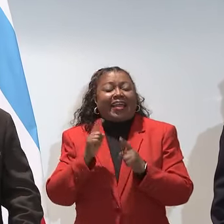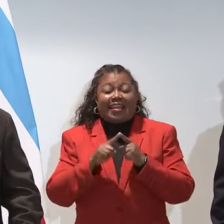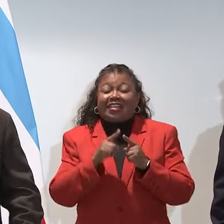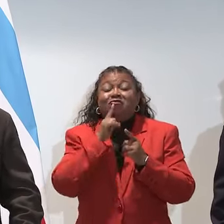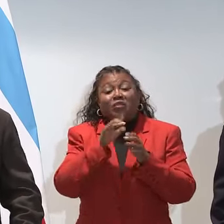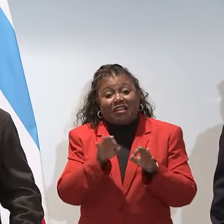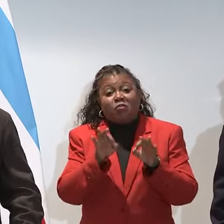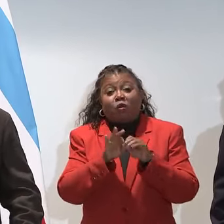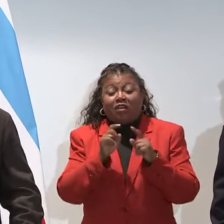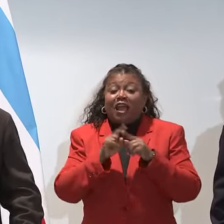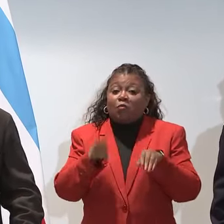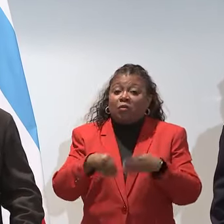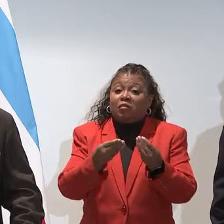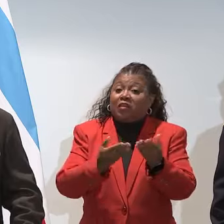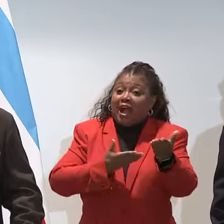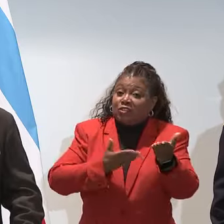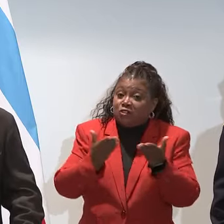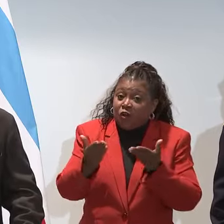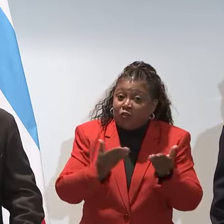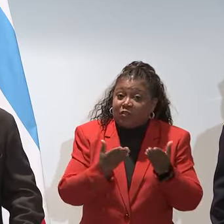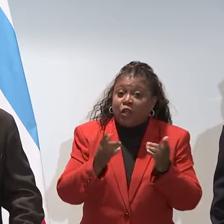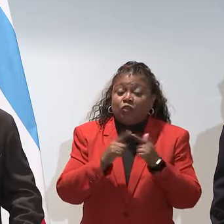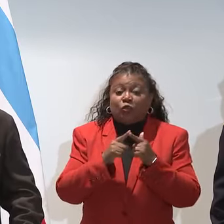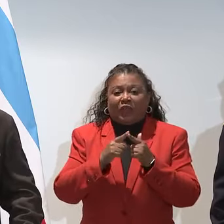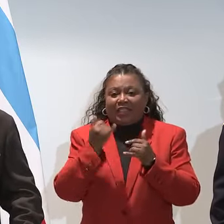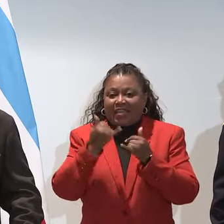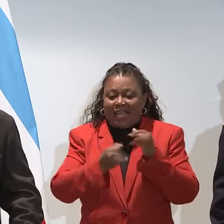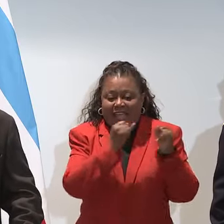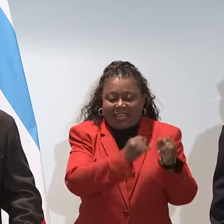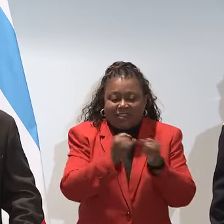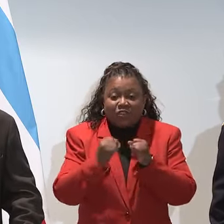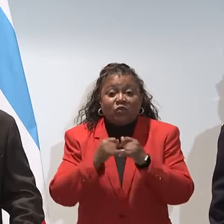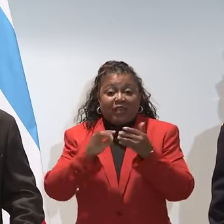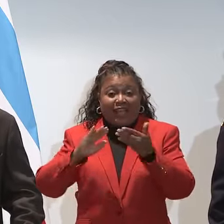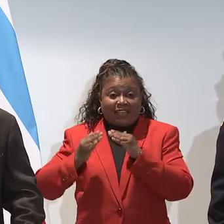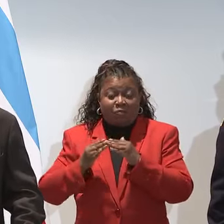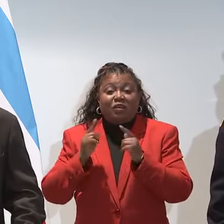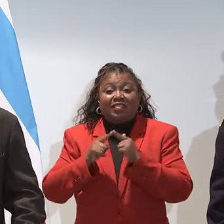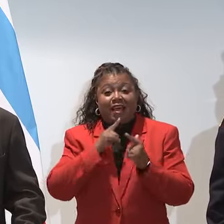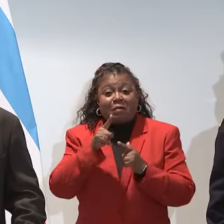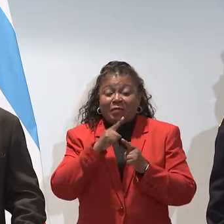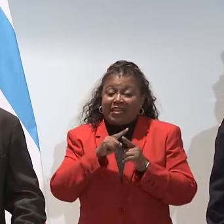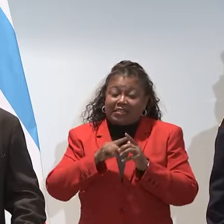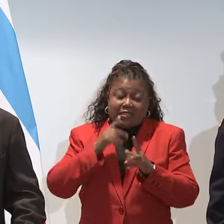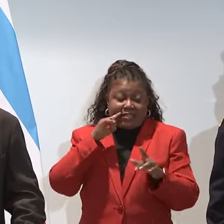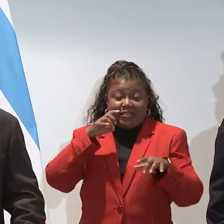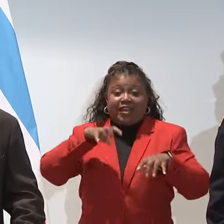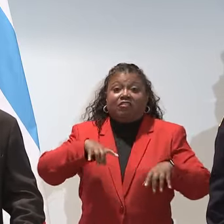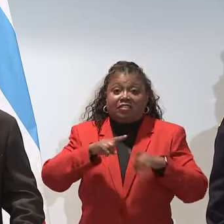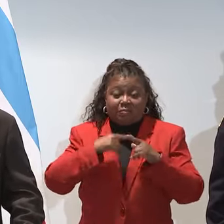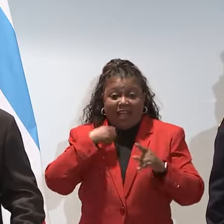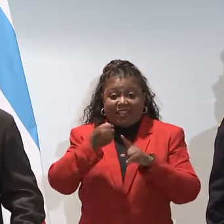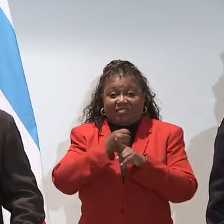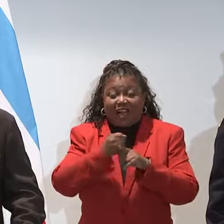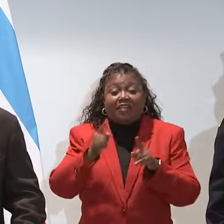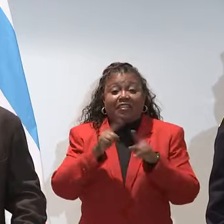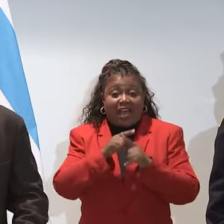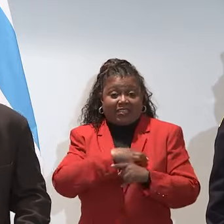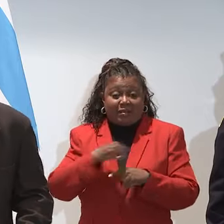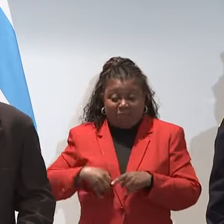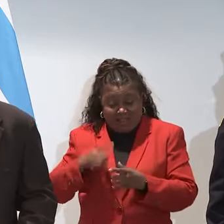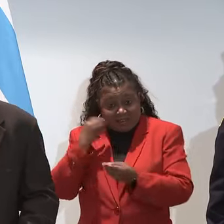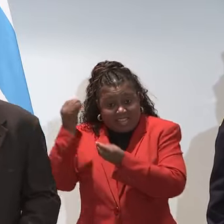is important that we provide services to the individuals and the communities that are being devastated by the violence. As the